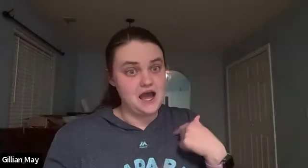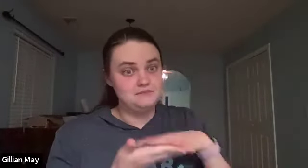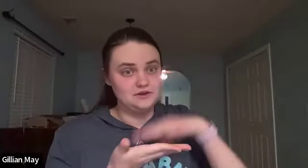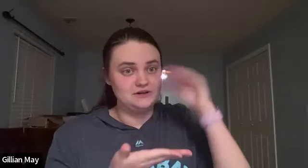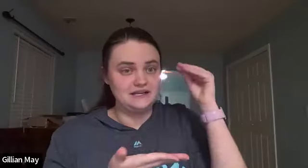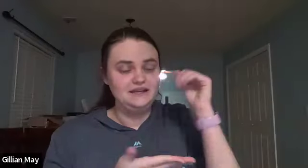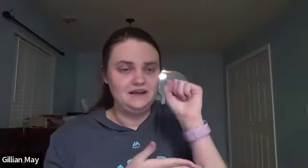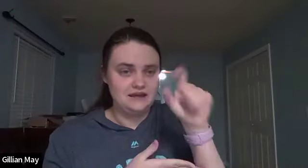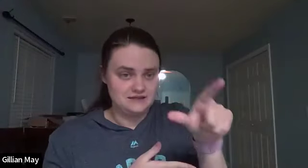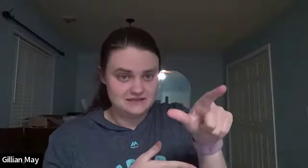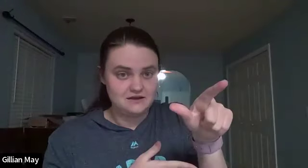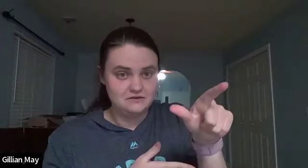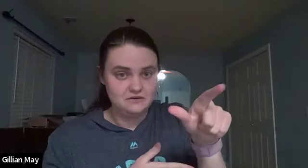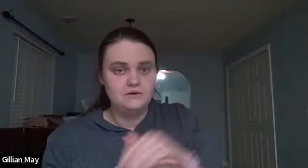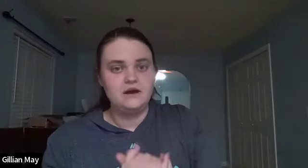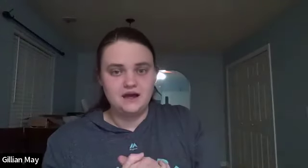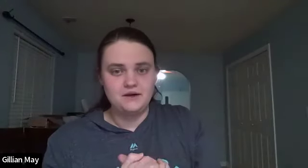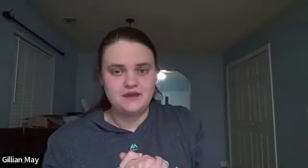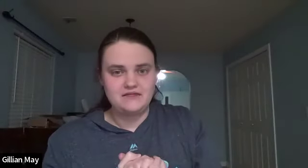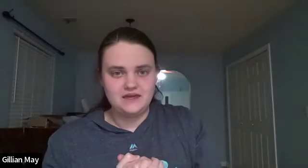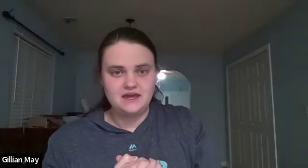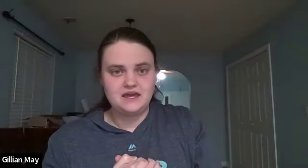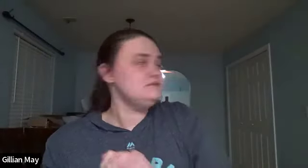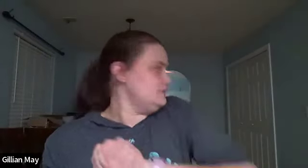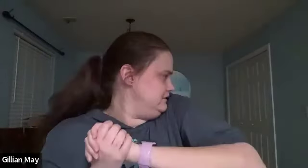I'm learning ASL, and they,